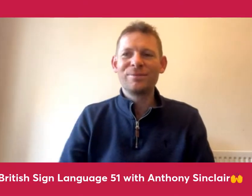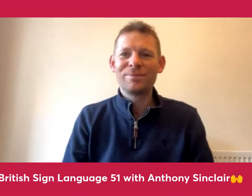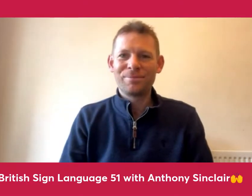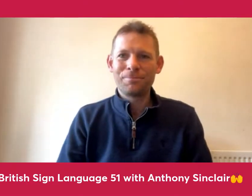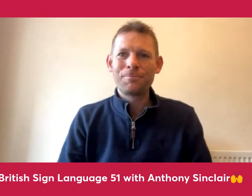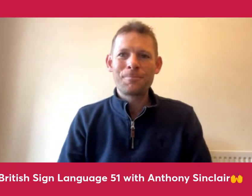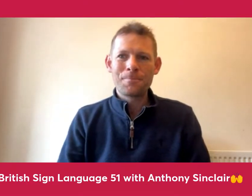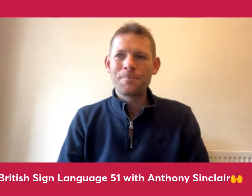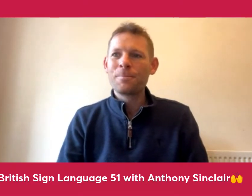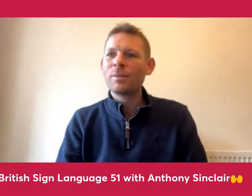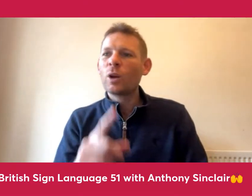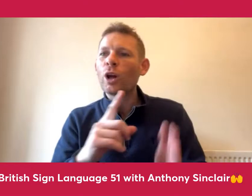Luggage.